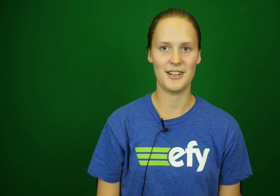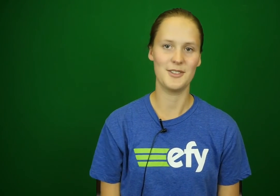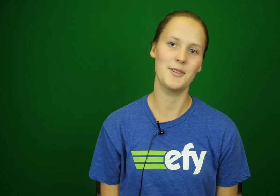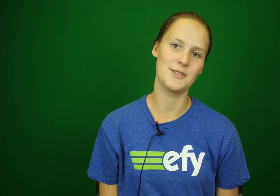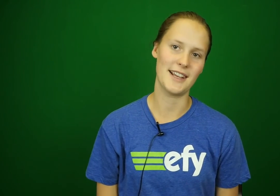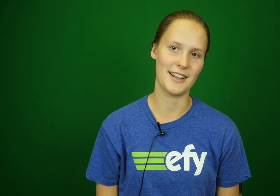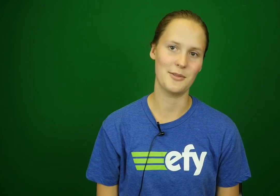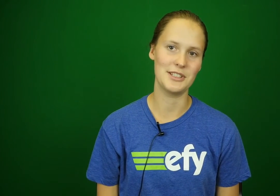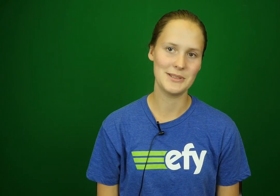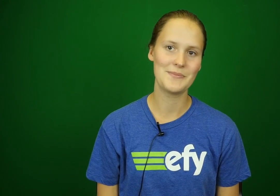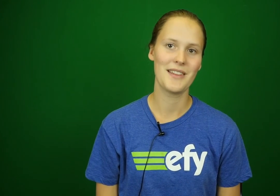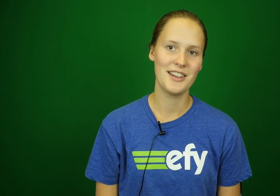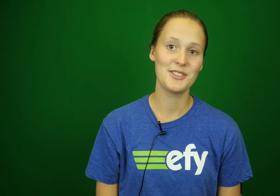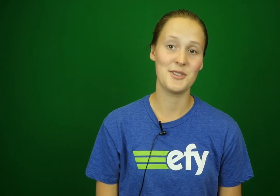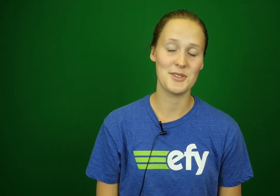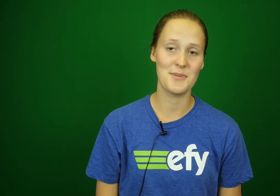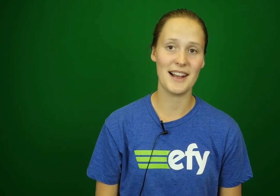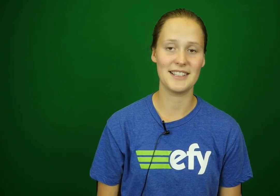who knows sign language. So you should practice.